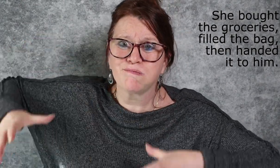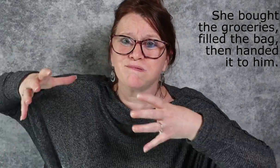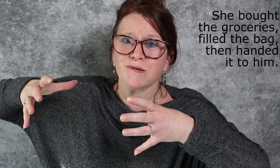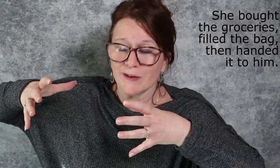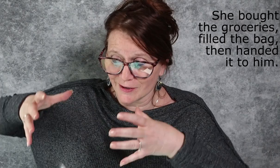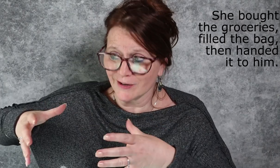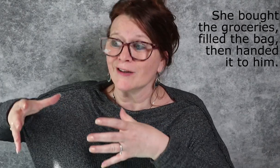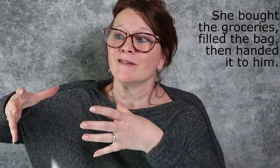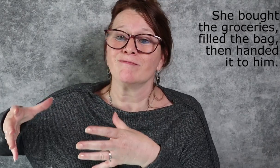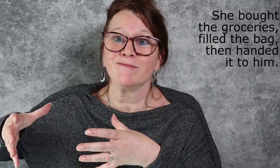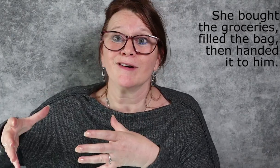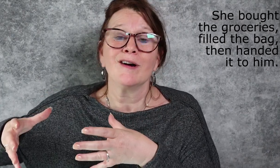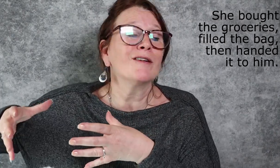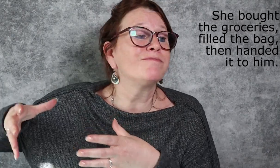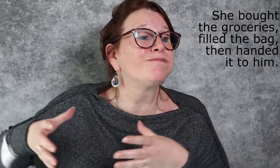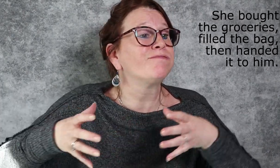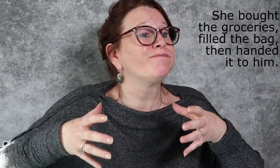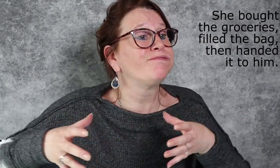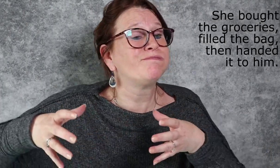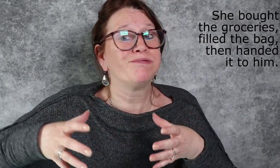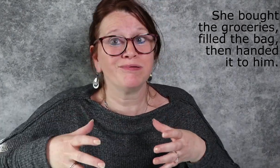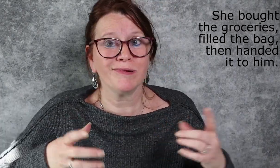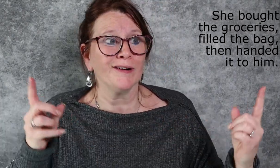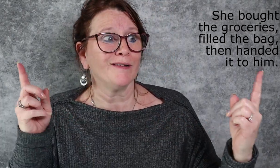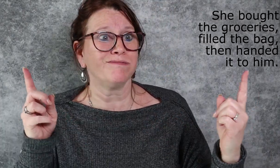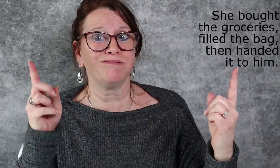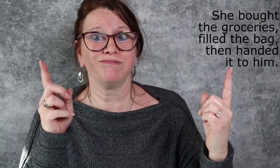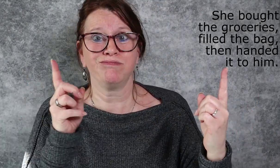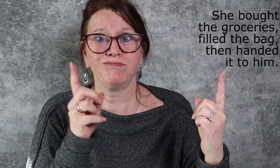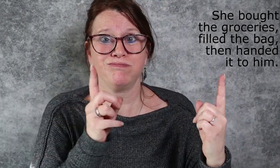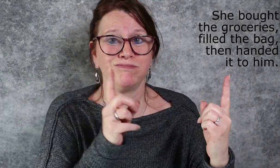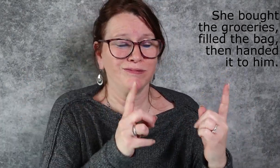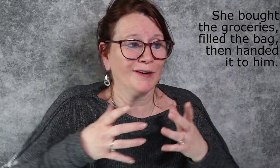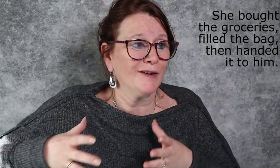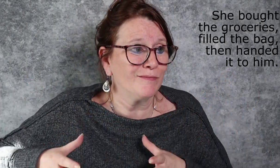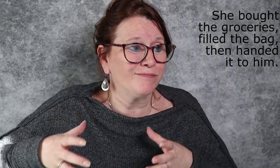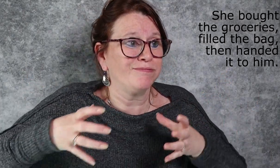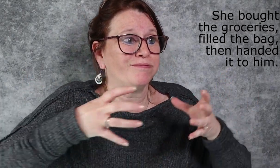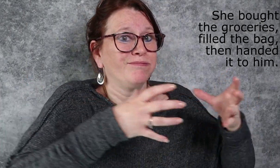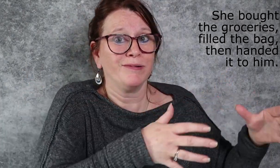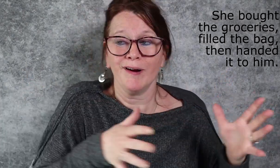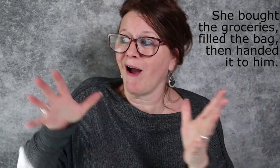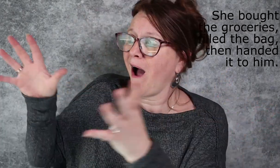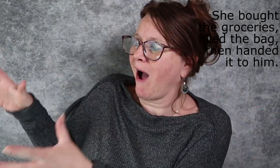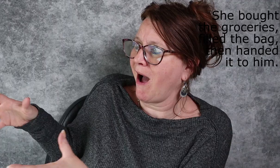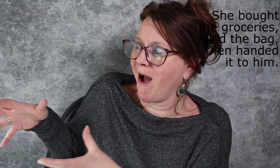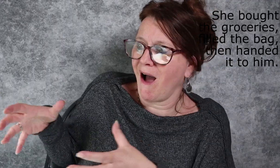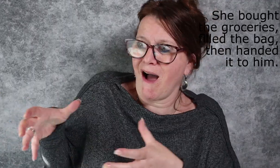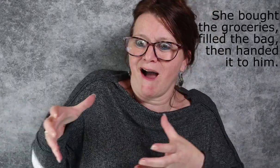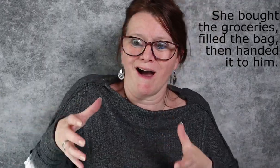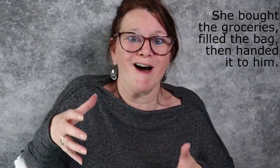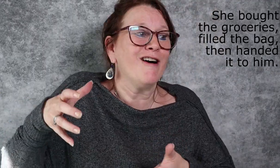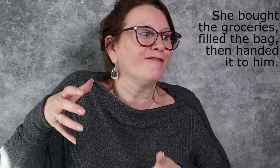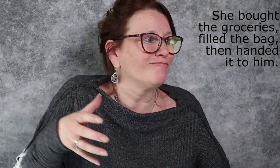A person carries a bag full of groceries and passes it to another person who walks away holding the